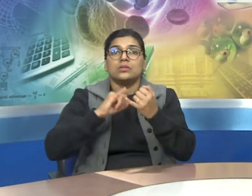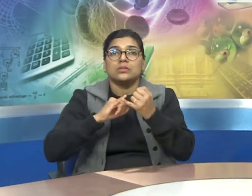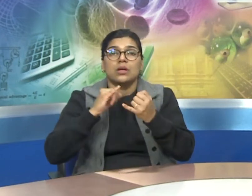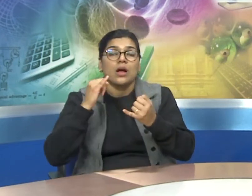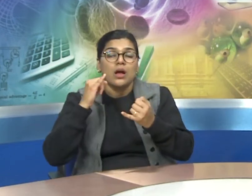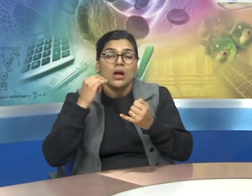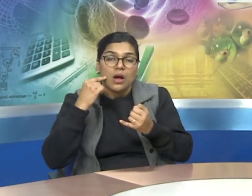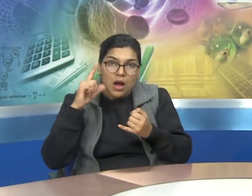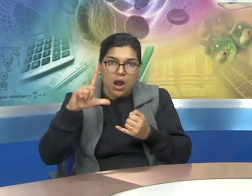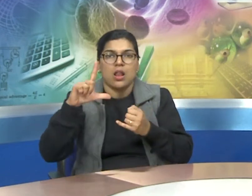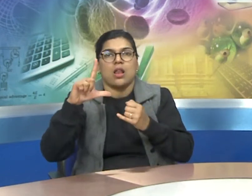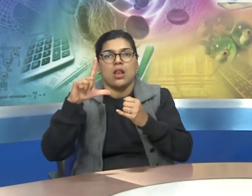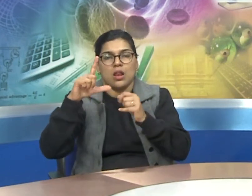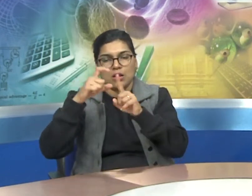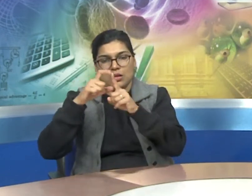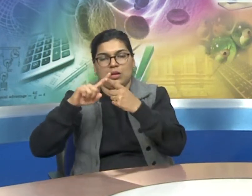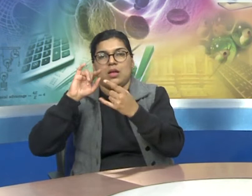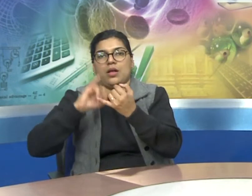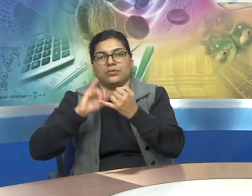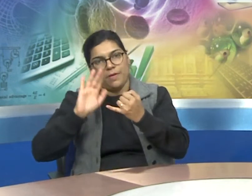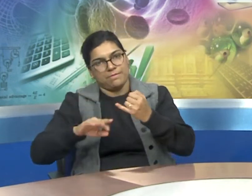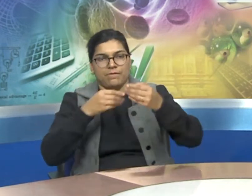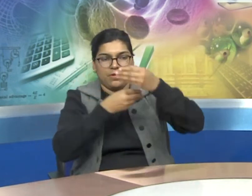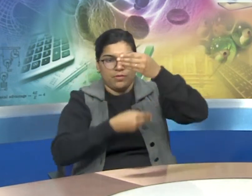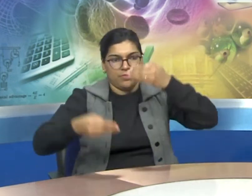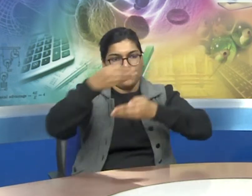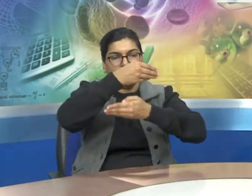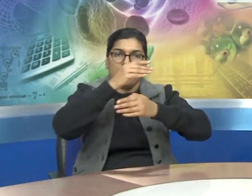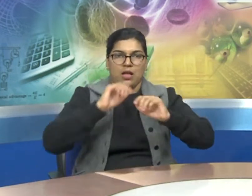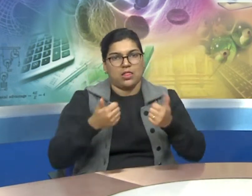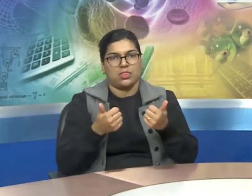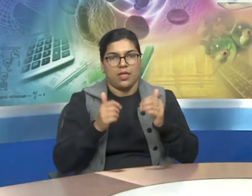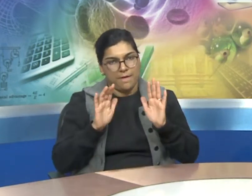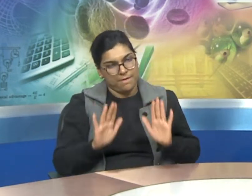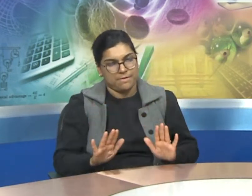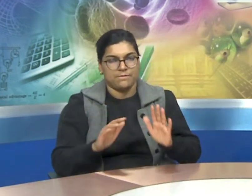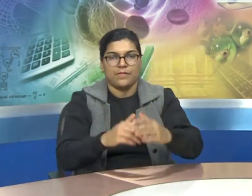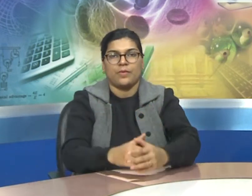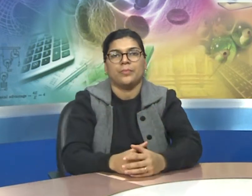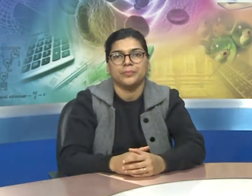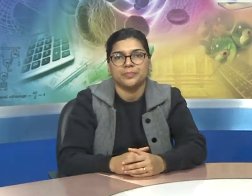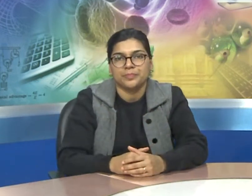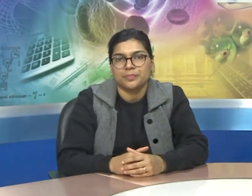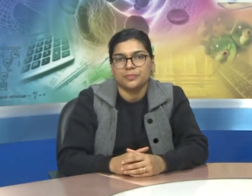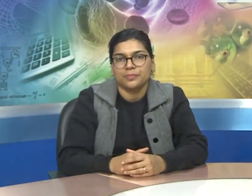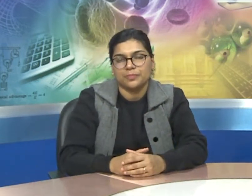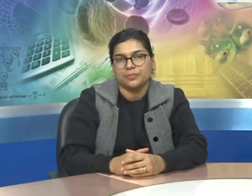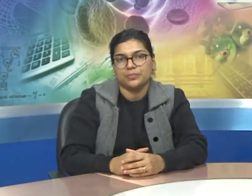So all the slides which are there on the screen, they can be shifted from one place to the other